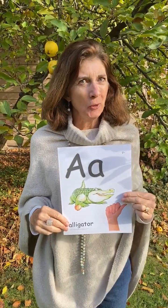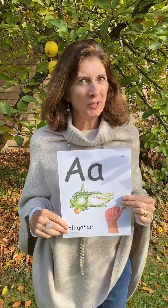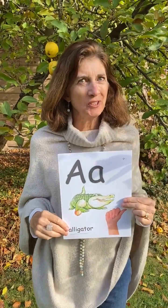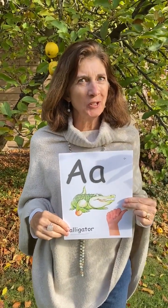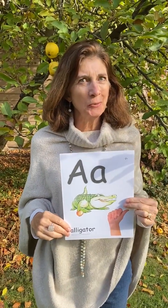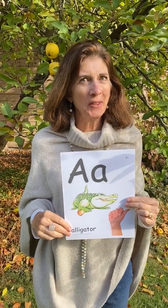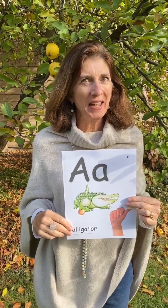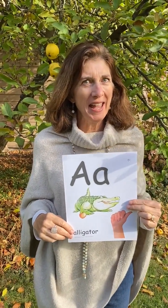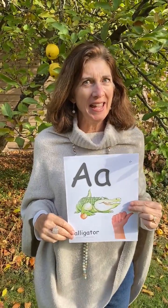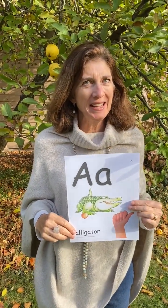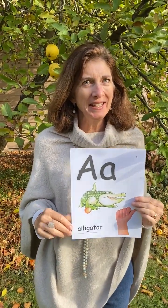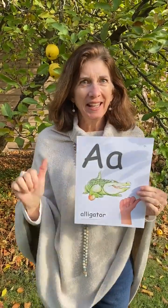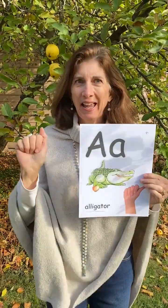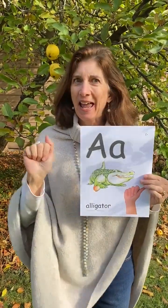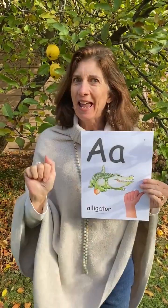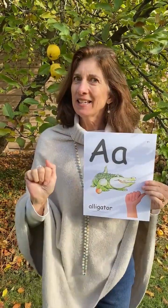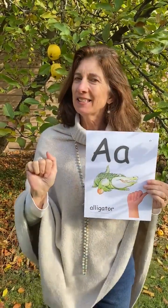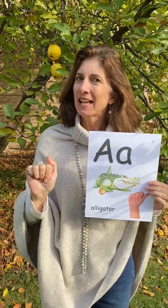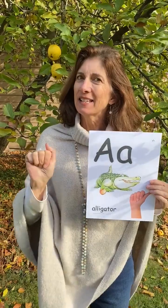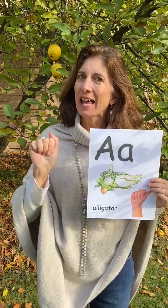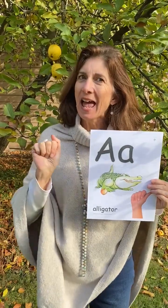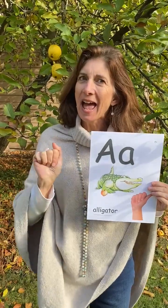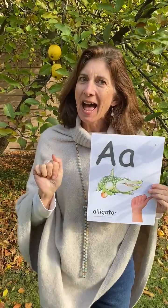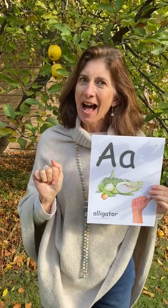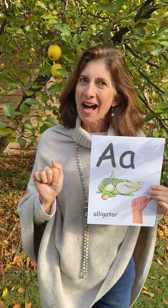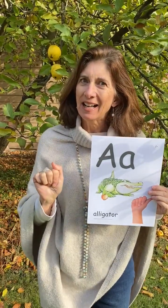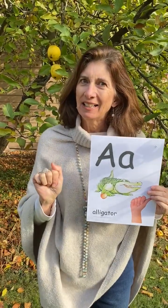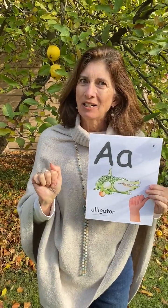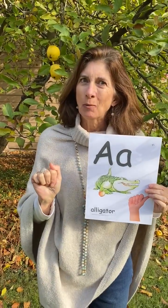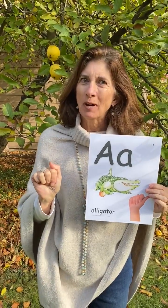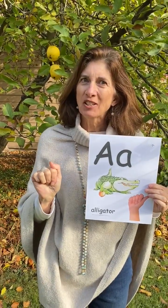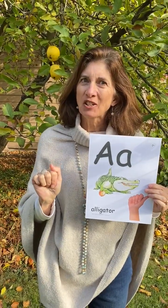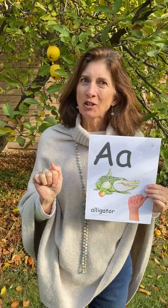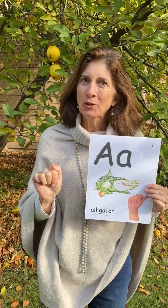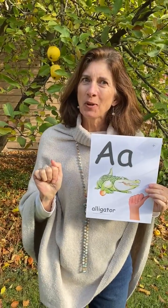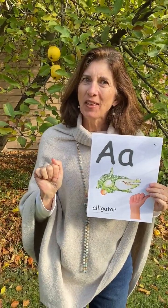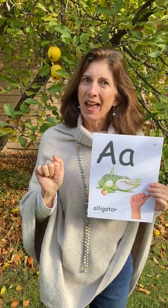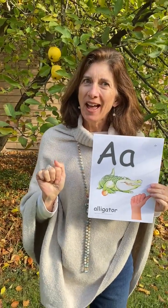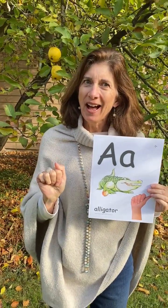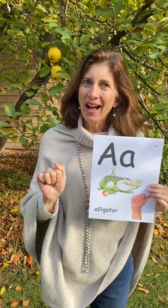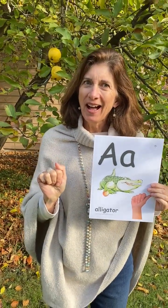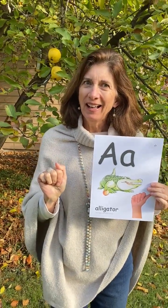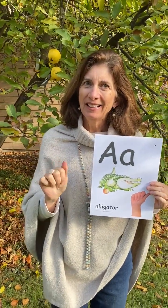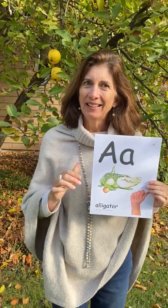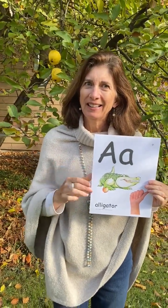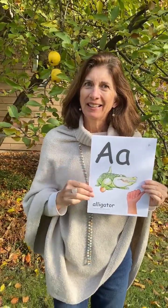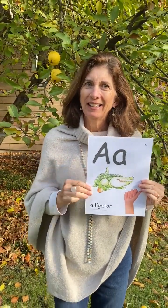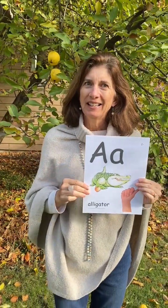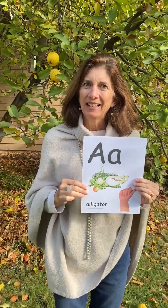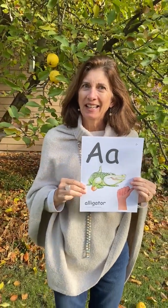what starts with A? A says ah. What starts with ah? Can